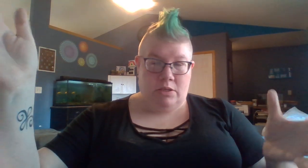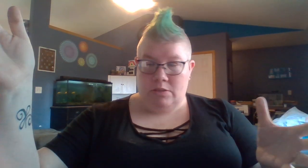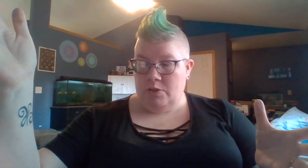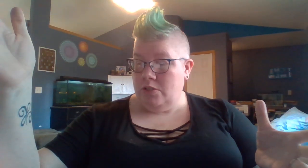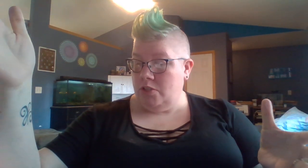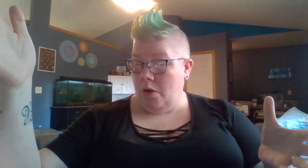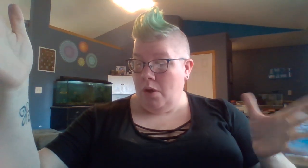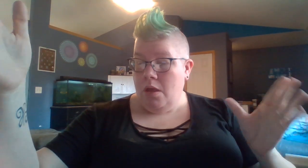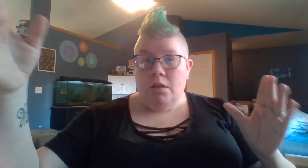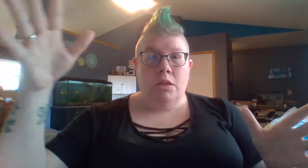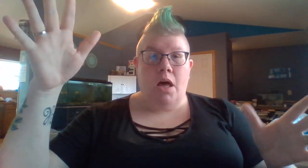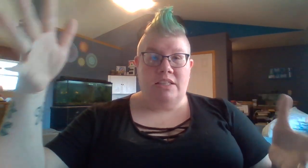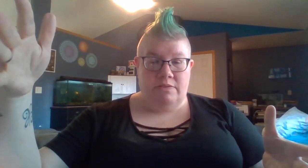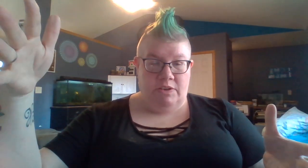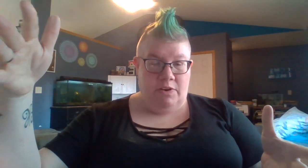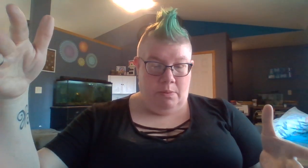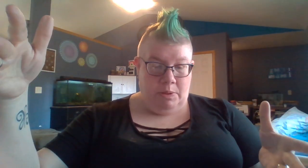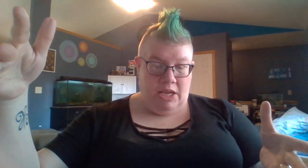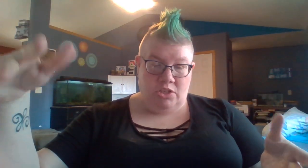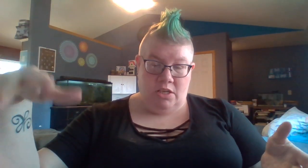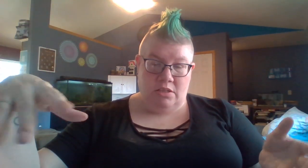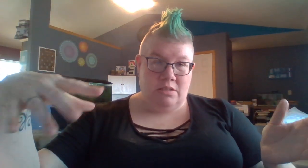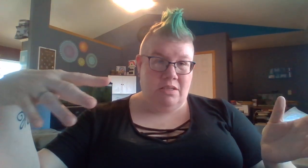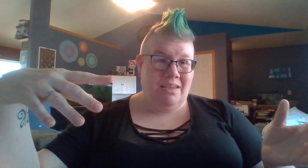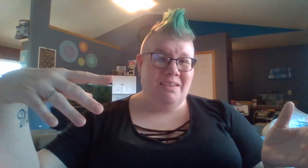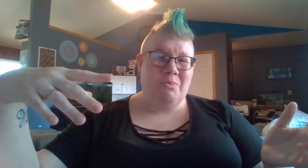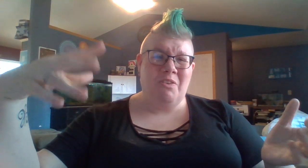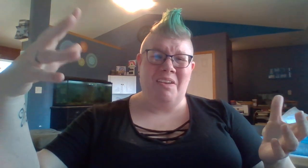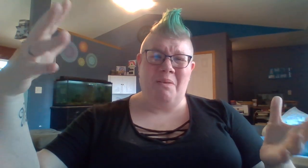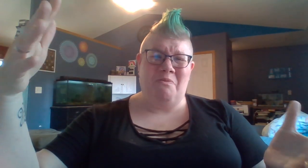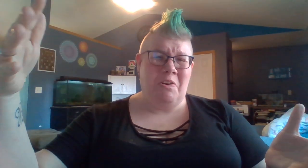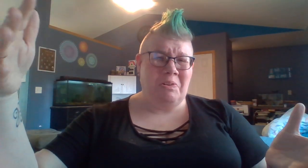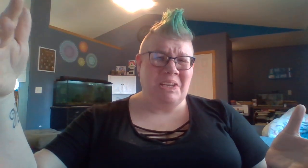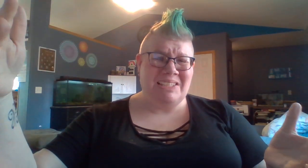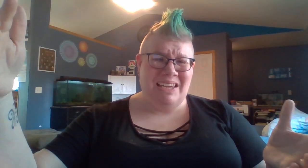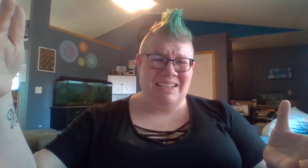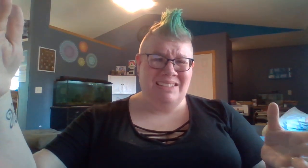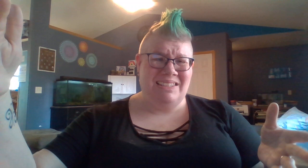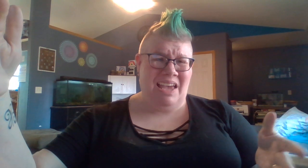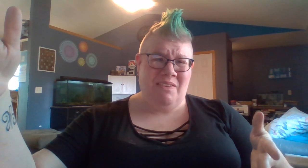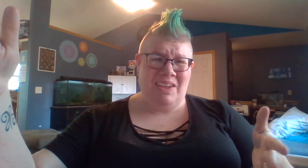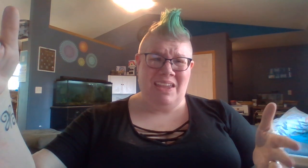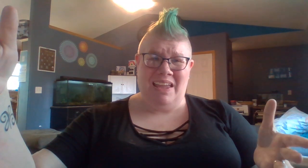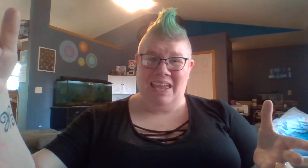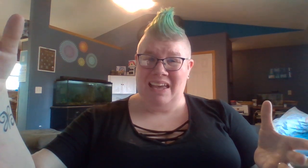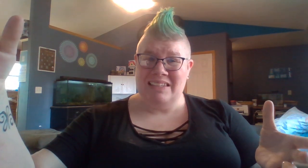customers. So lots of different applications. I'm fairly tech savvy, I guess.